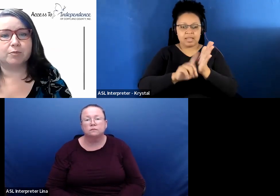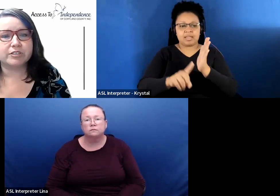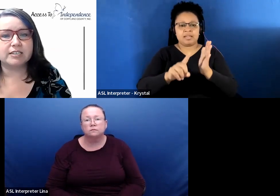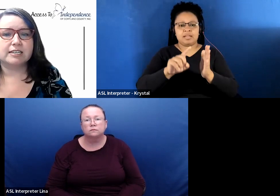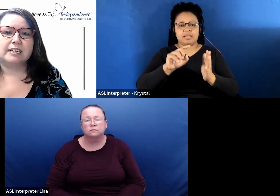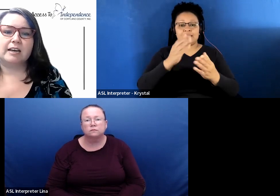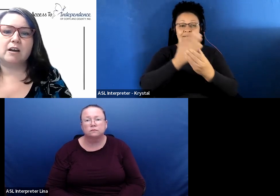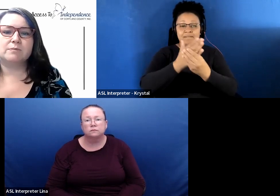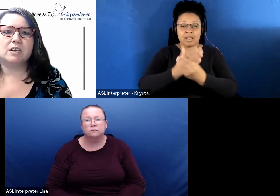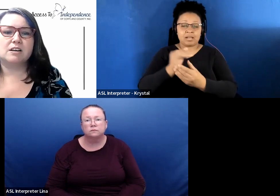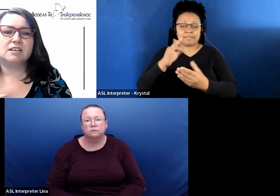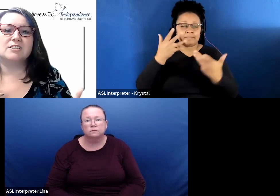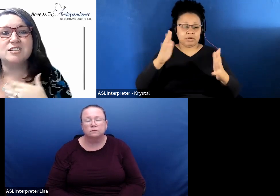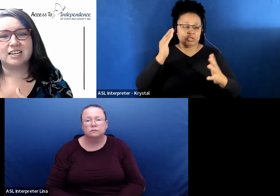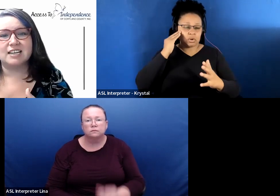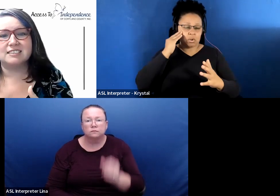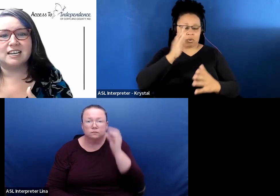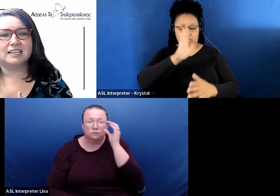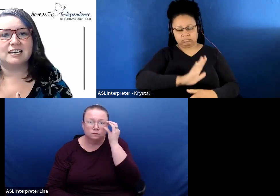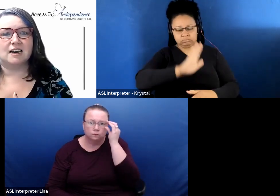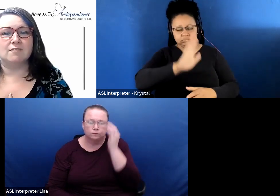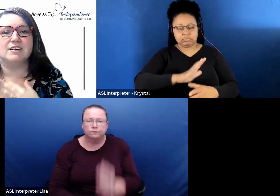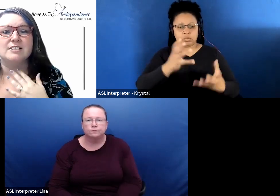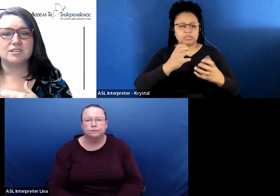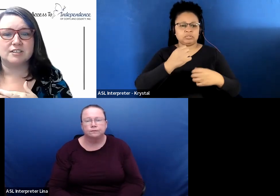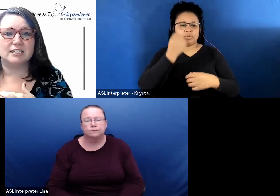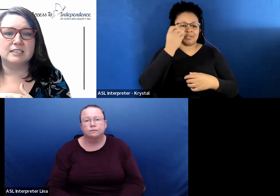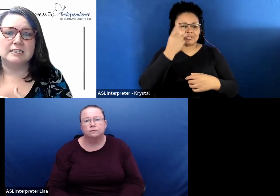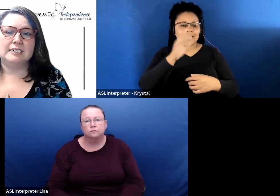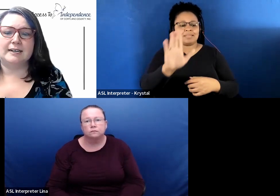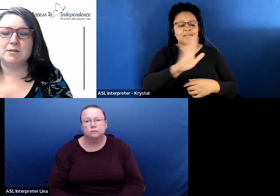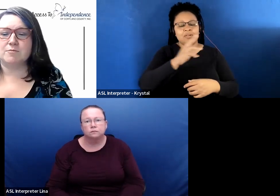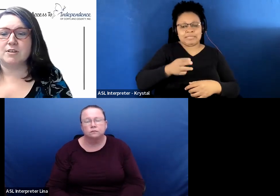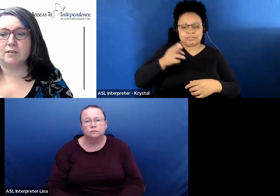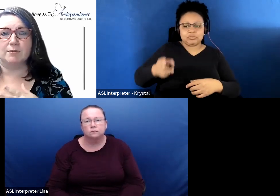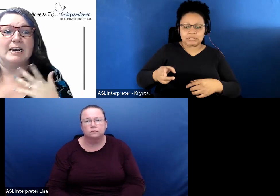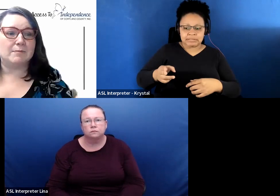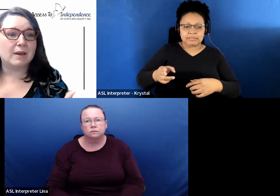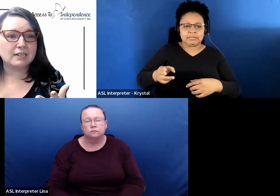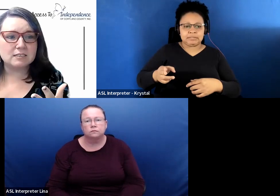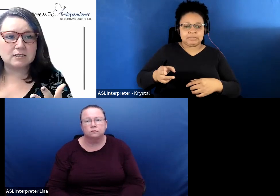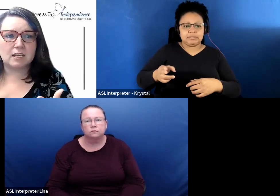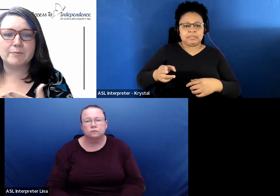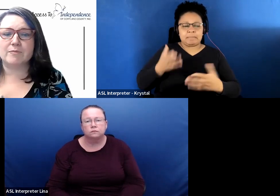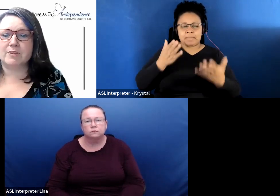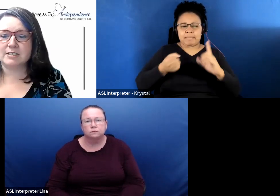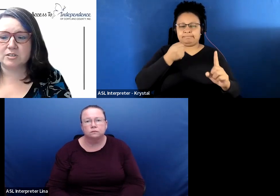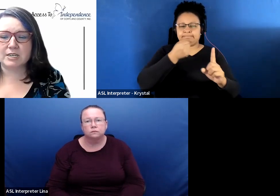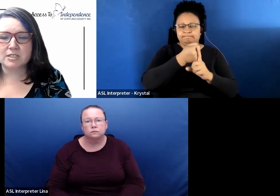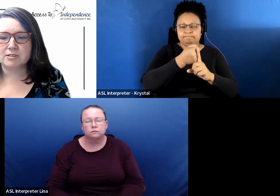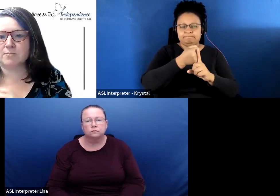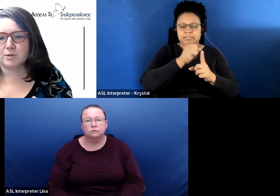a known person, to understand any of the history that might impact